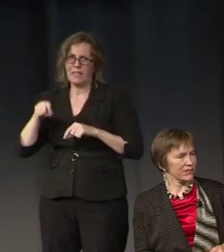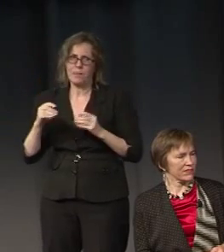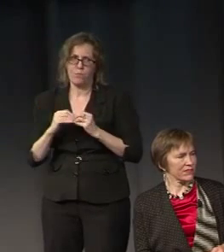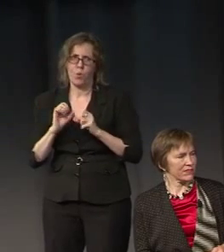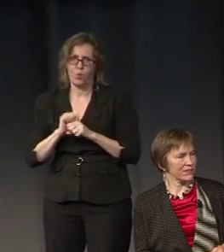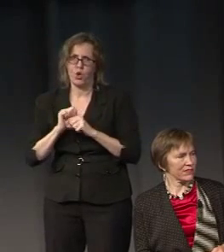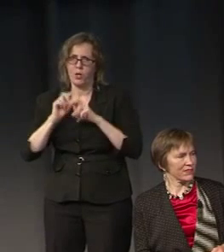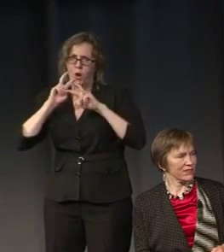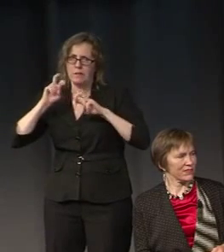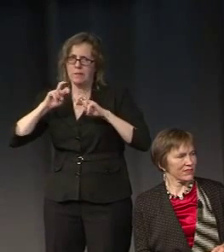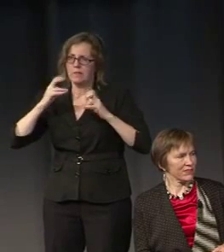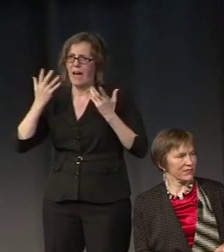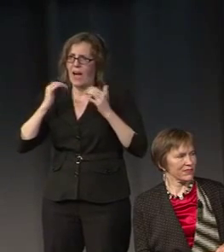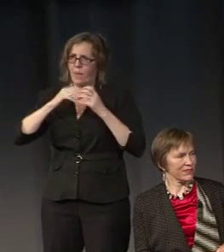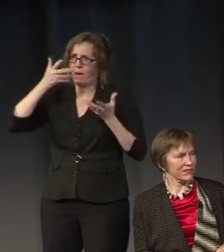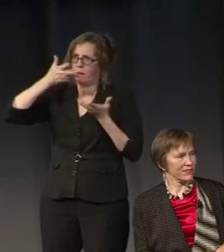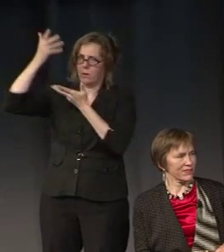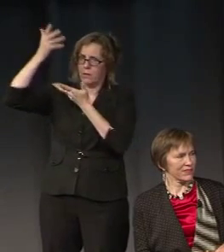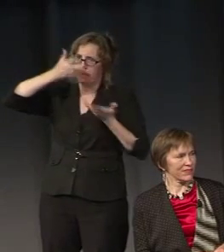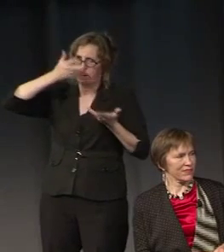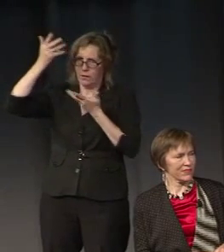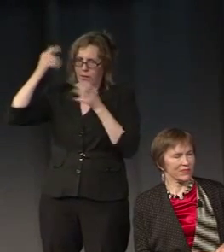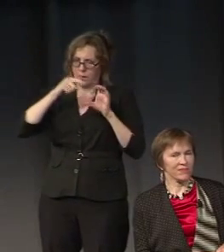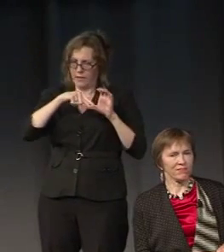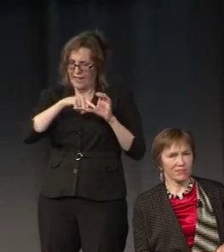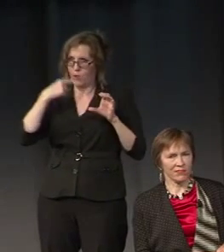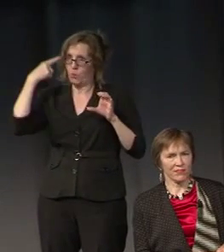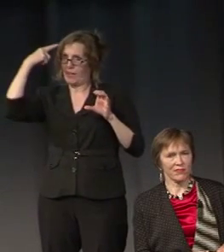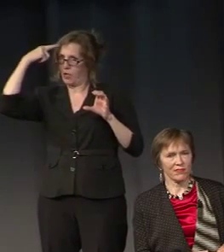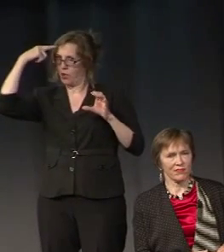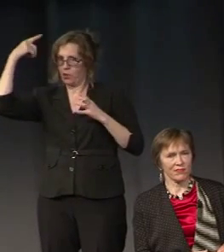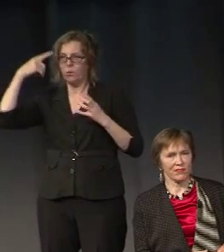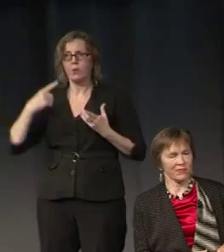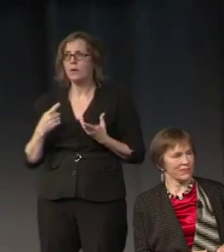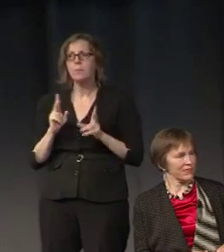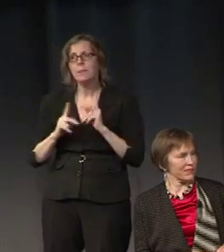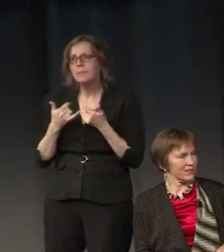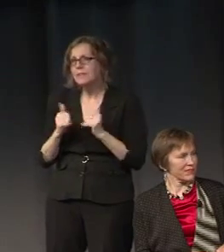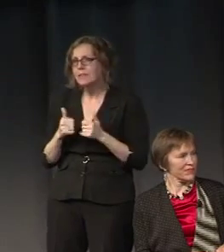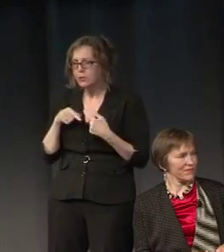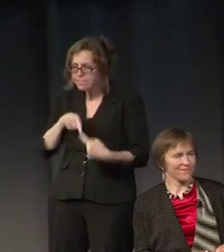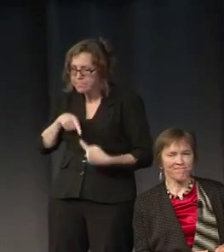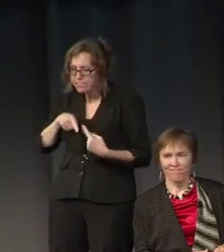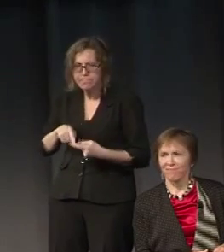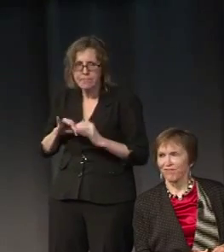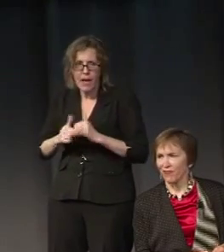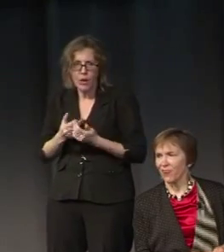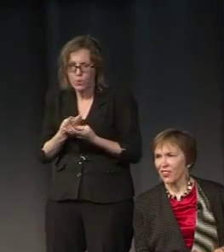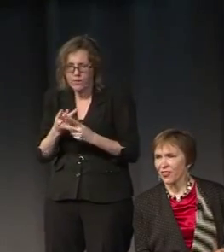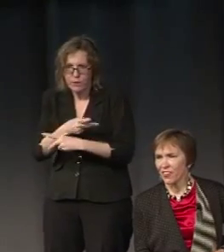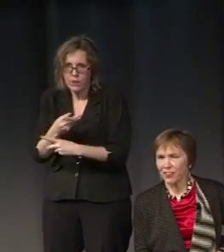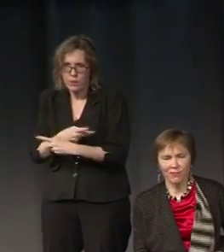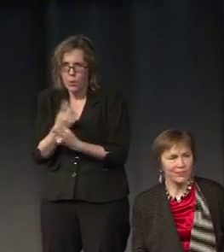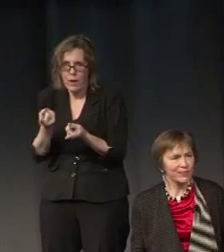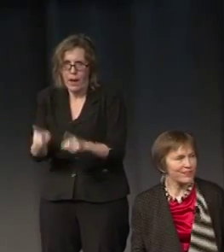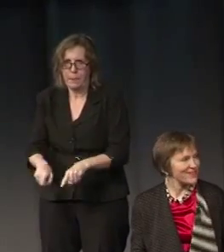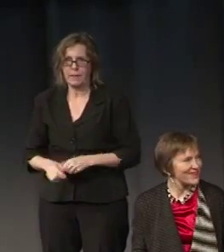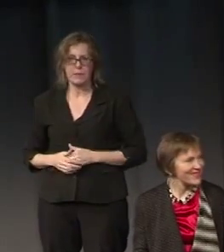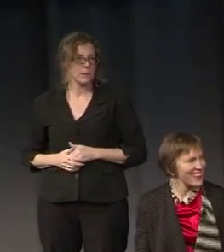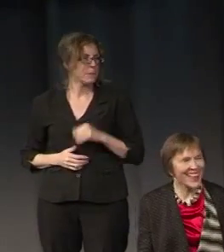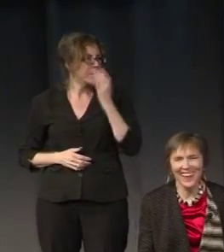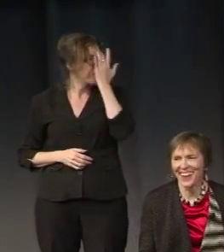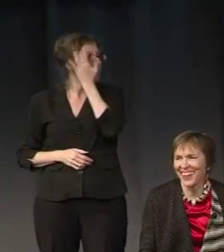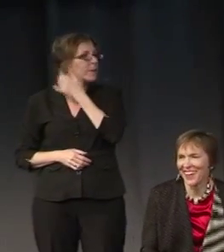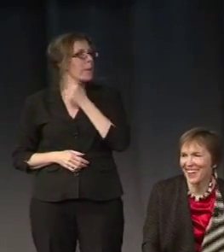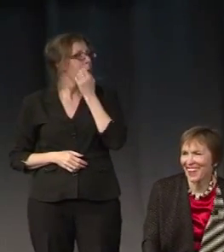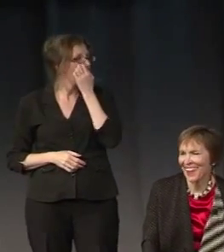now, I don't think we have a very good idea about what that transformation is. People are struggling to think about it. It's a way better answer than I would